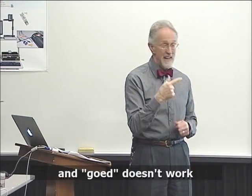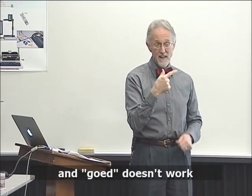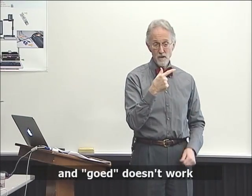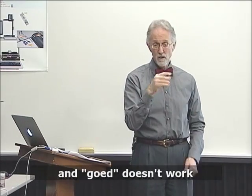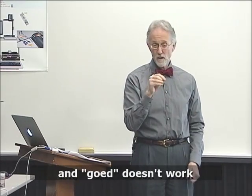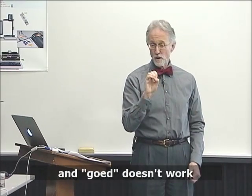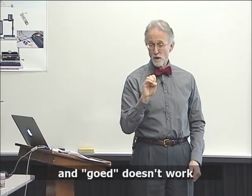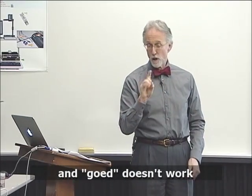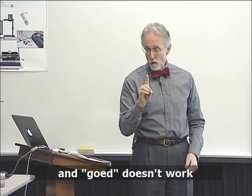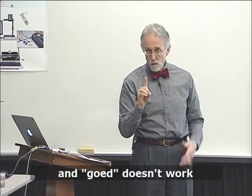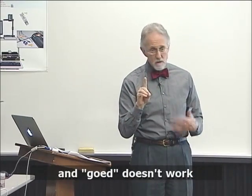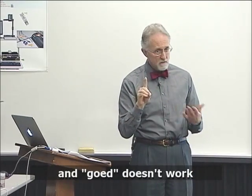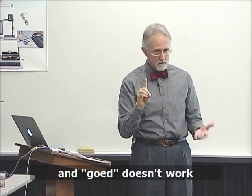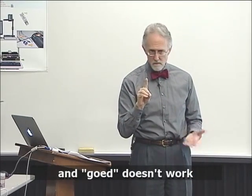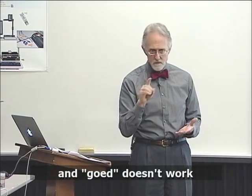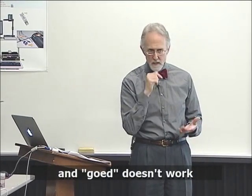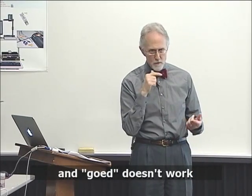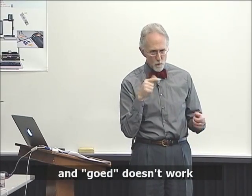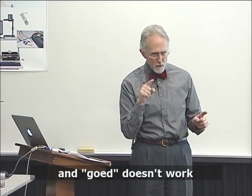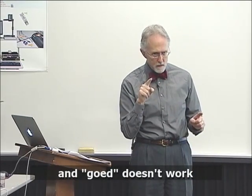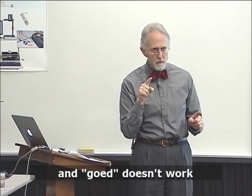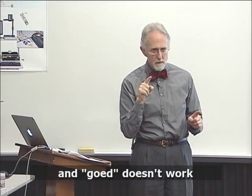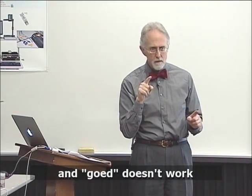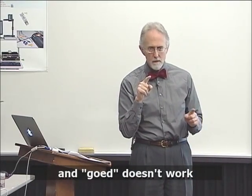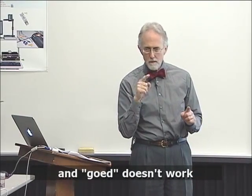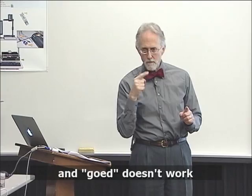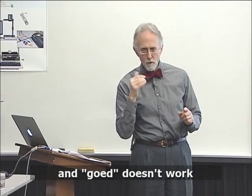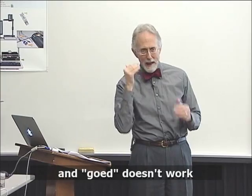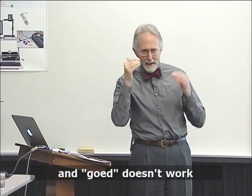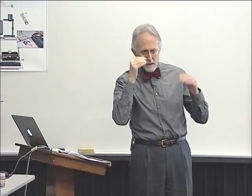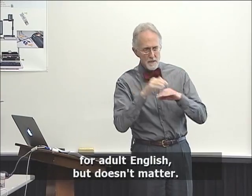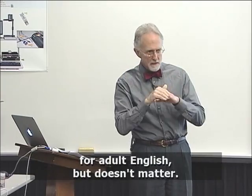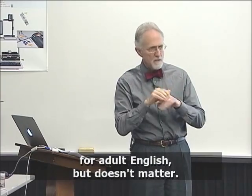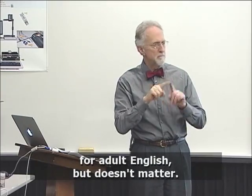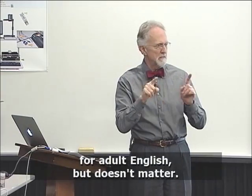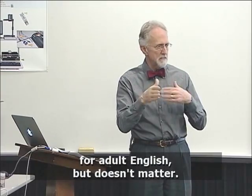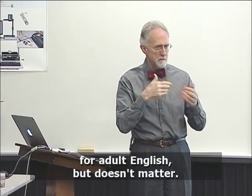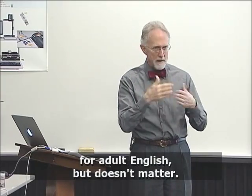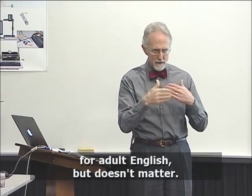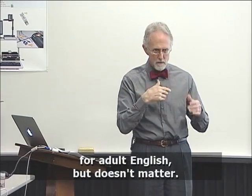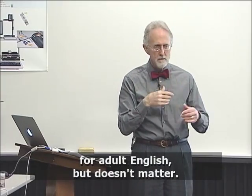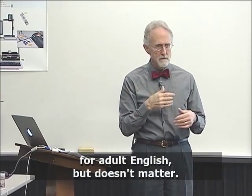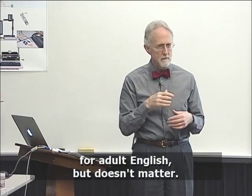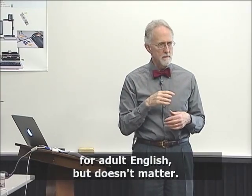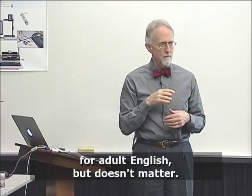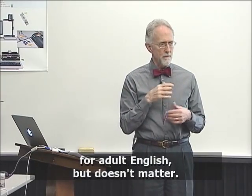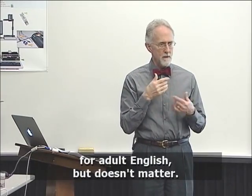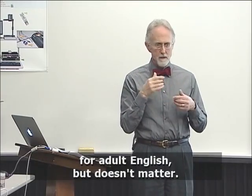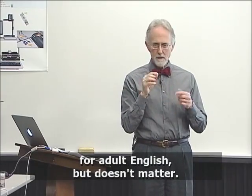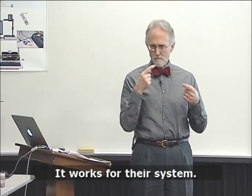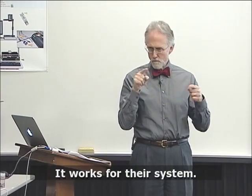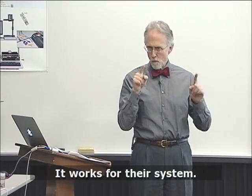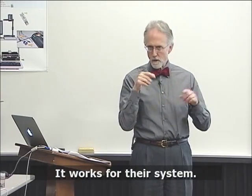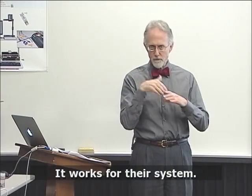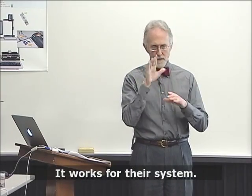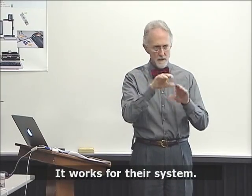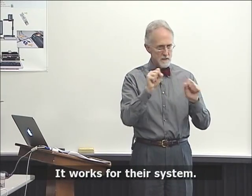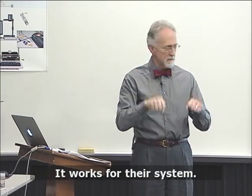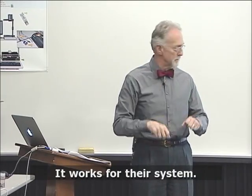And goad doesn't work for adult English, but doesn't matter. It works for their system.